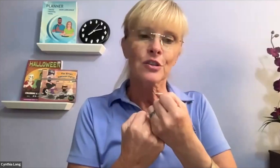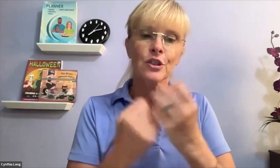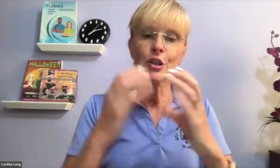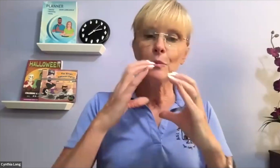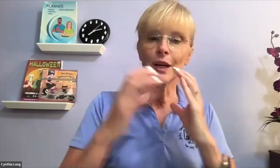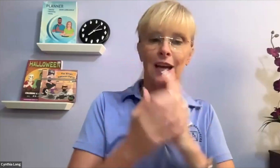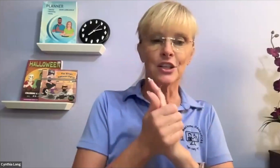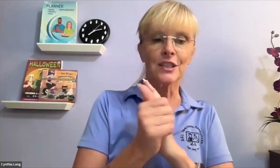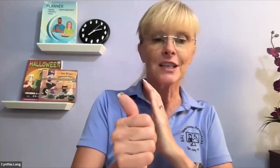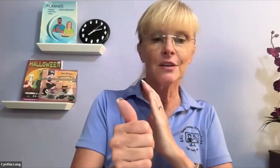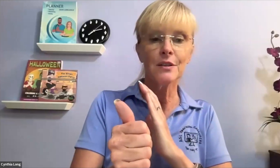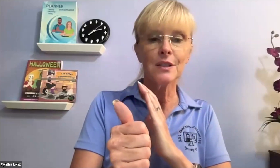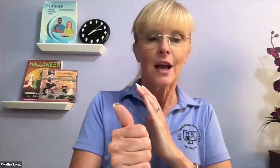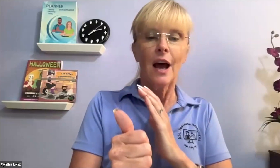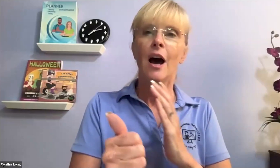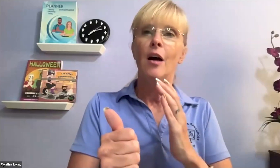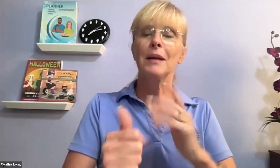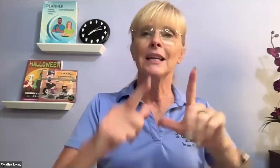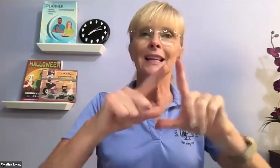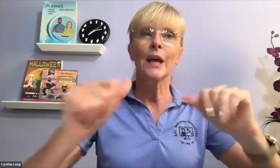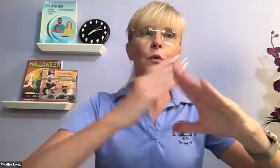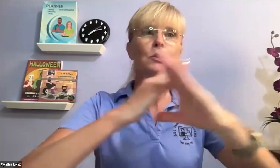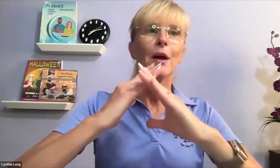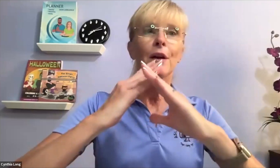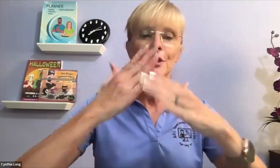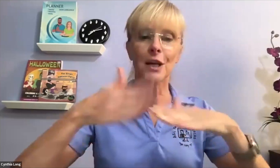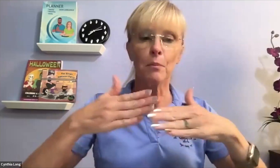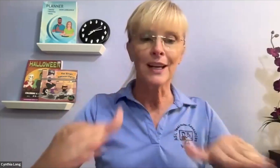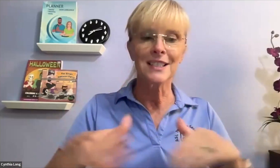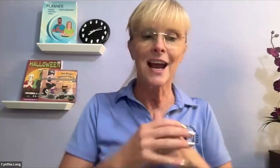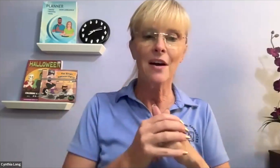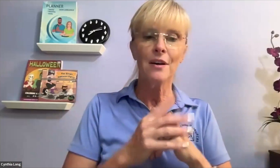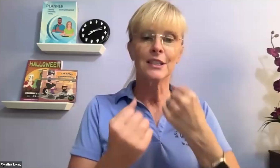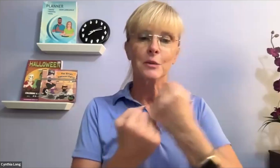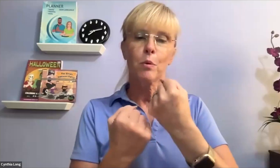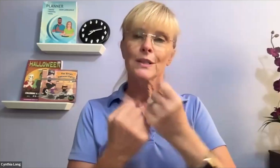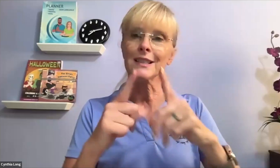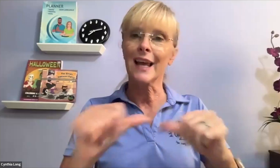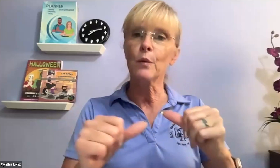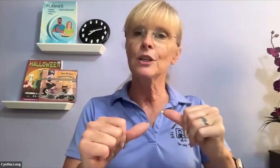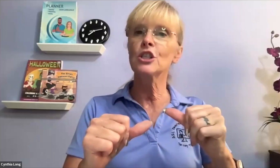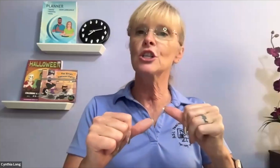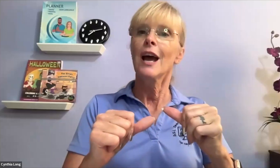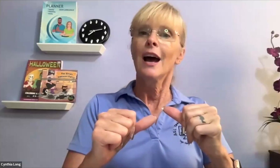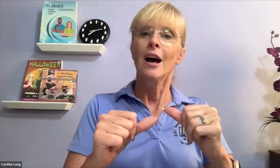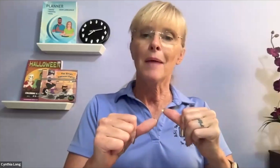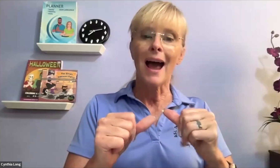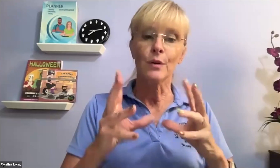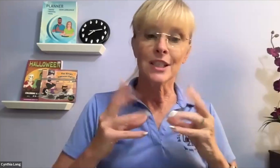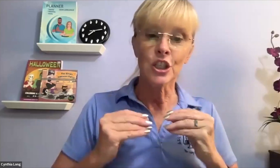fosters communication skills, any language barriers, it breaks down, it supports language